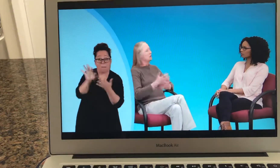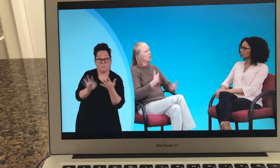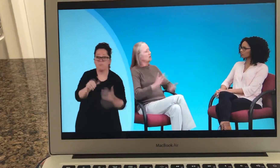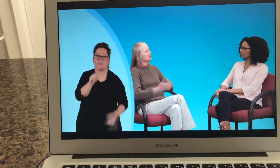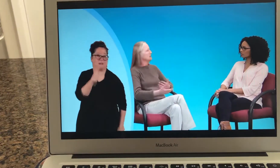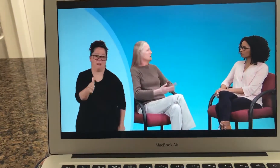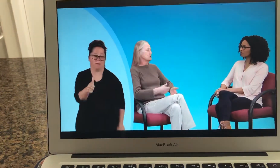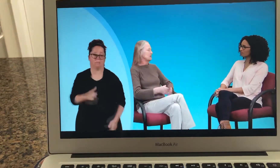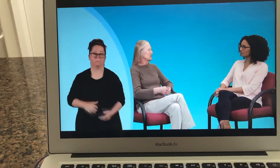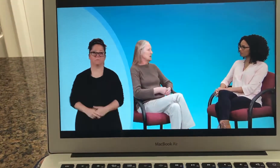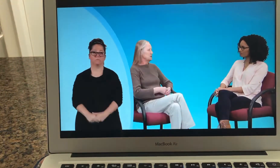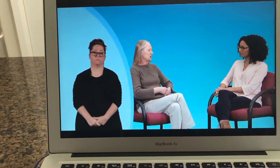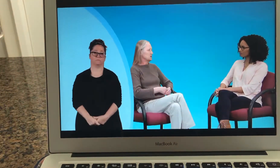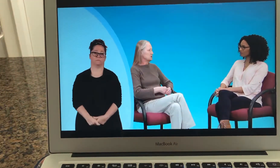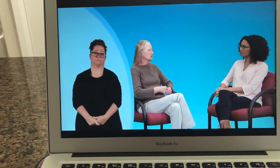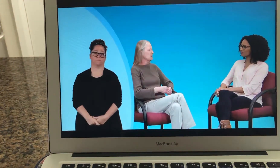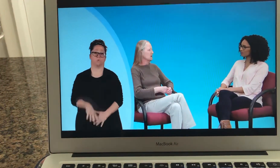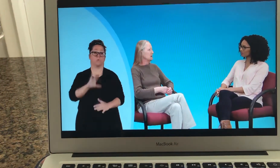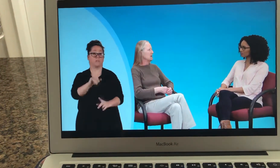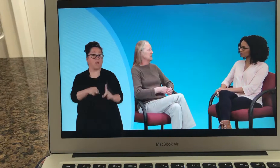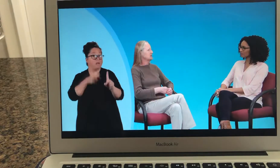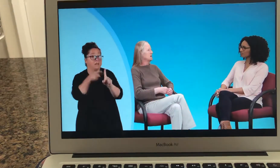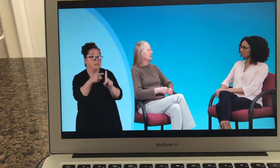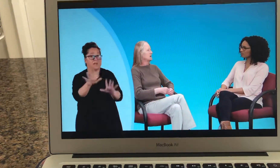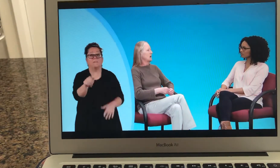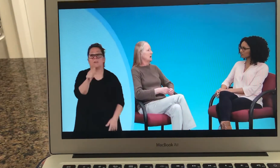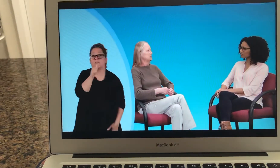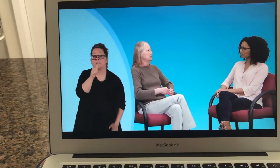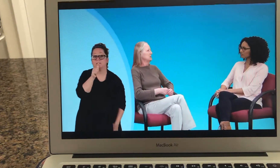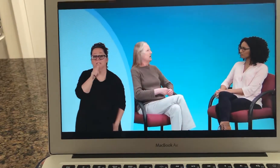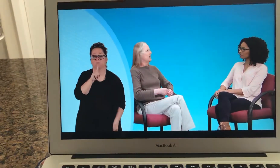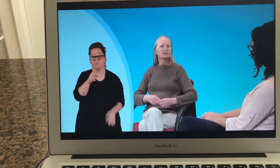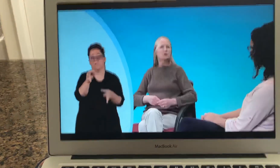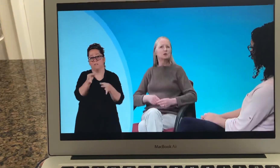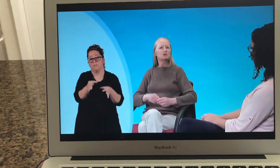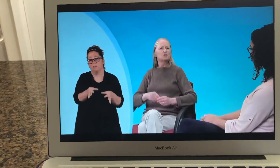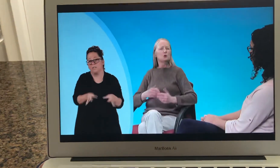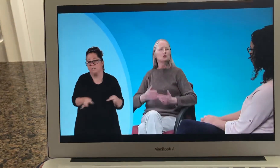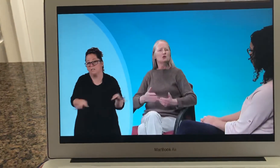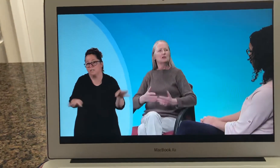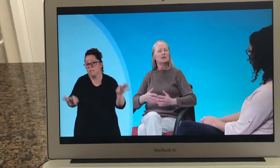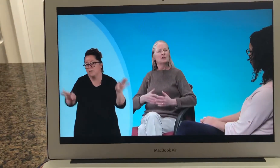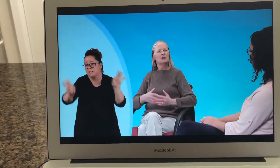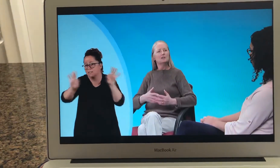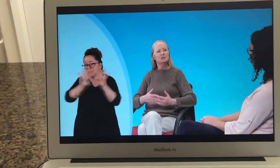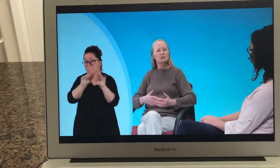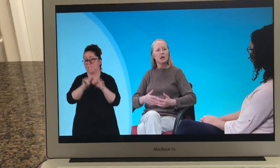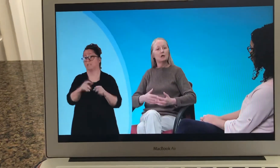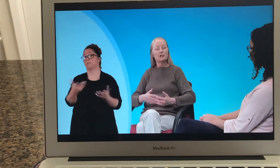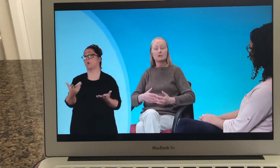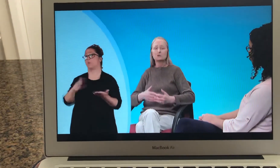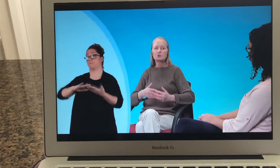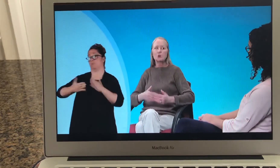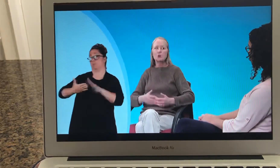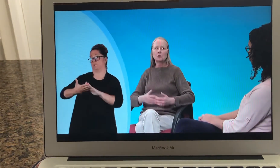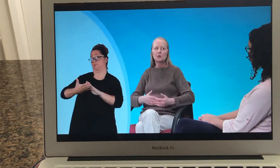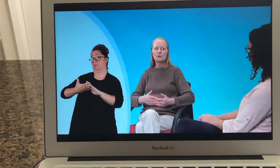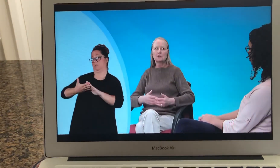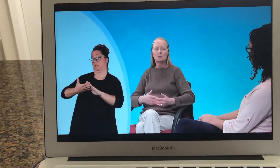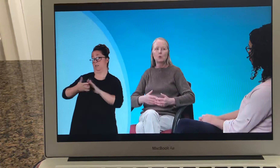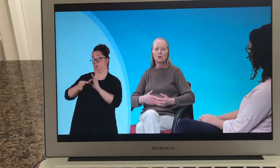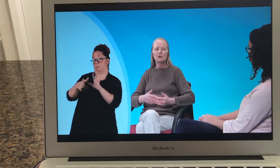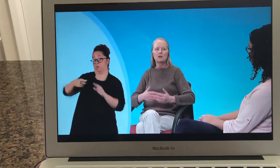team. And they can't choose not to discuss anything with one specific one. It is very